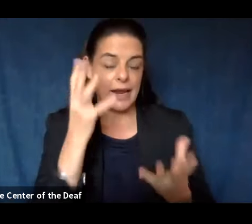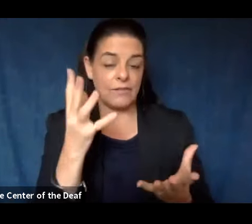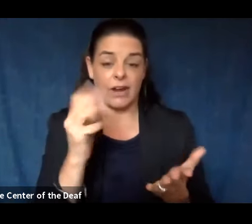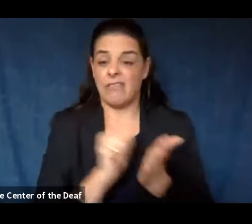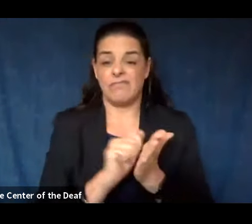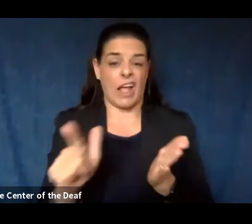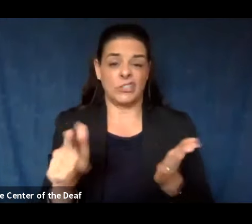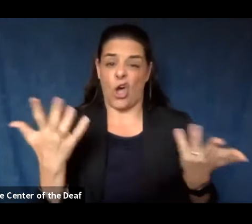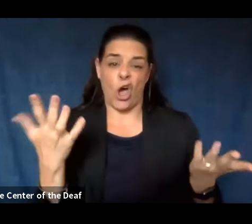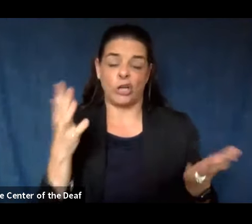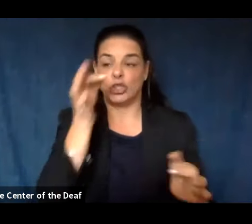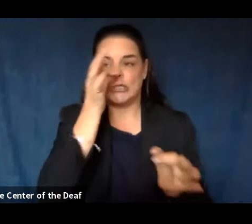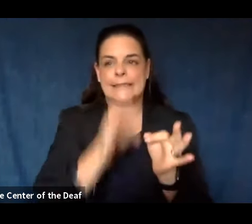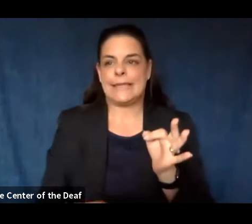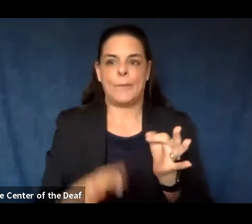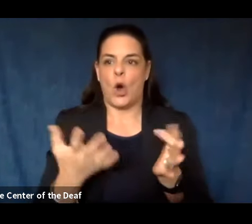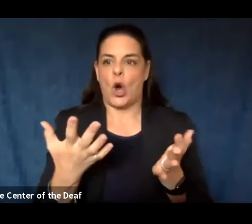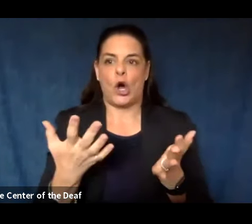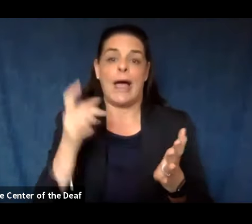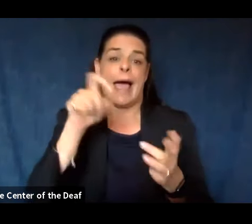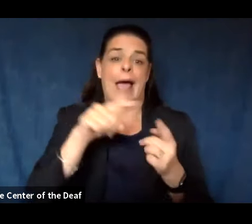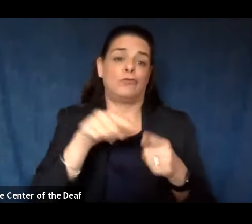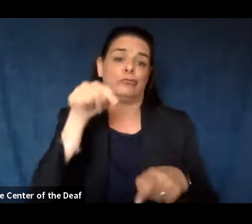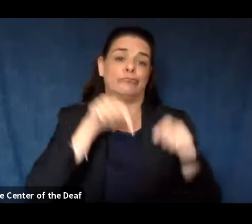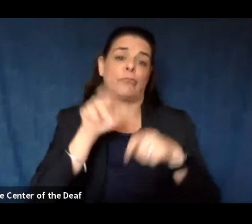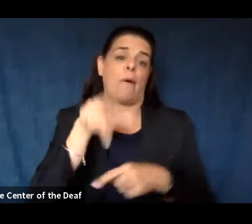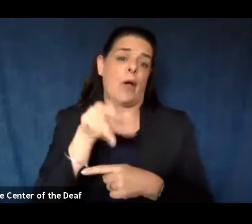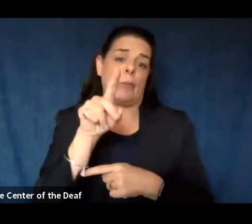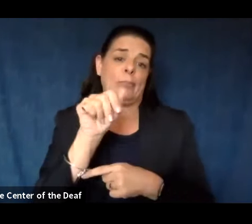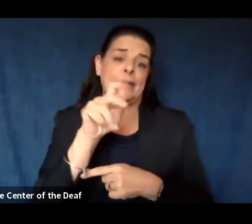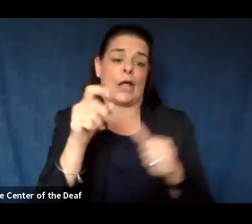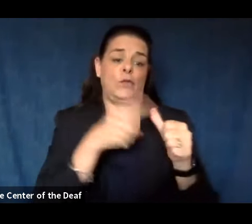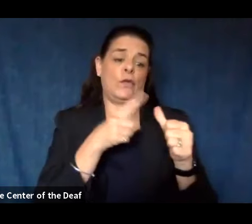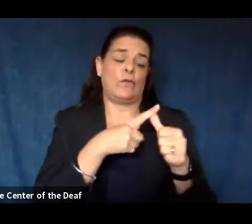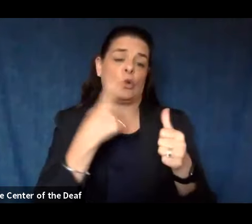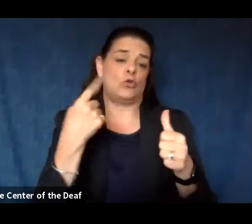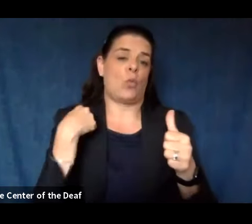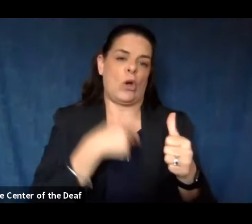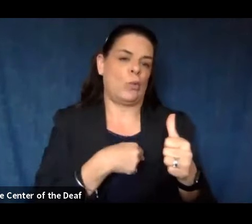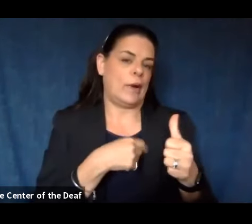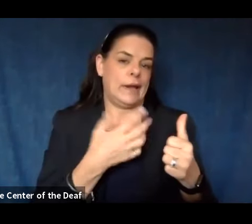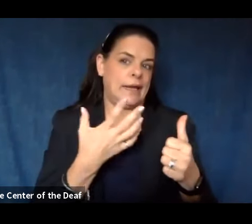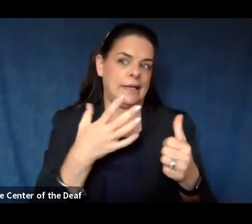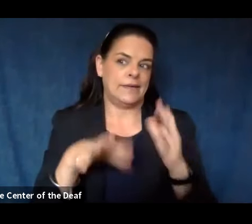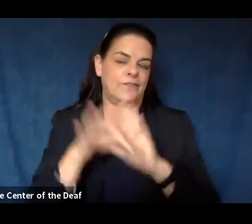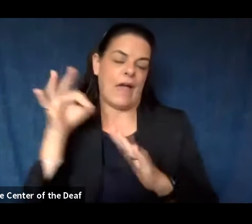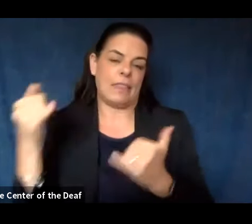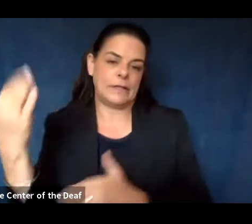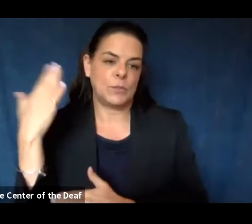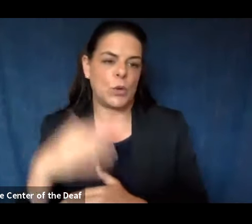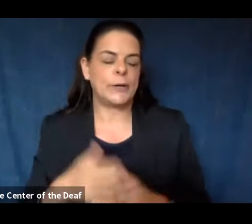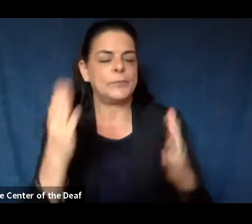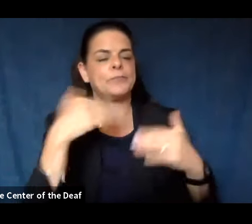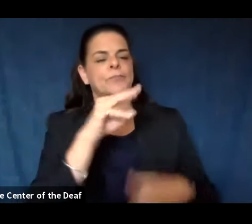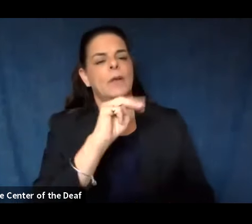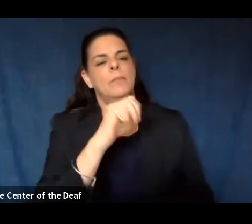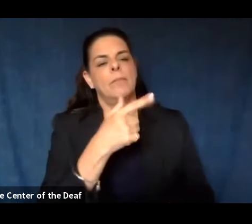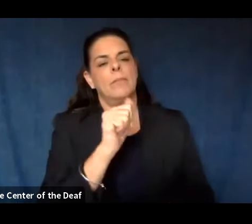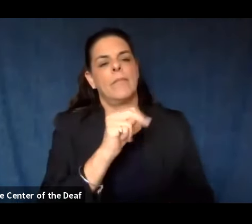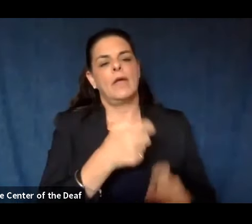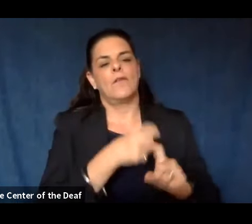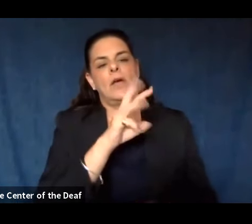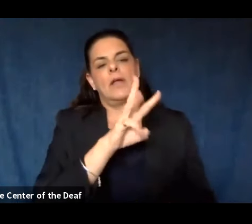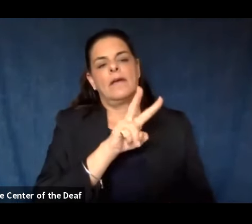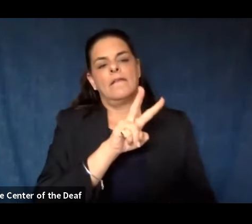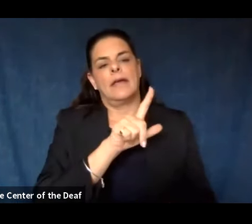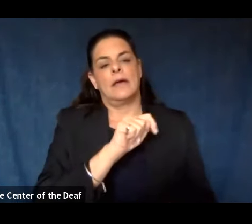that was simple, just needing to go back and update the first data run that we did this morning. From Megan with WBLT, has the